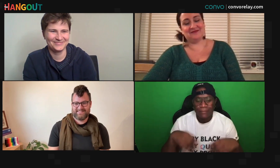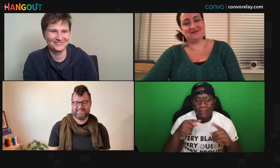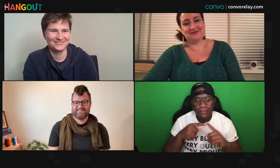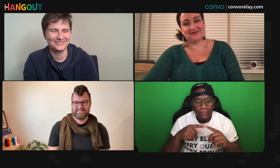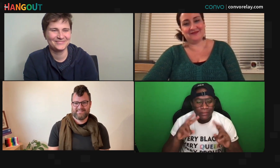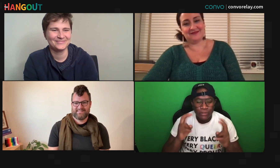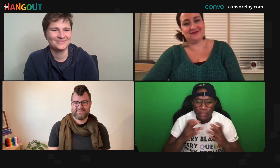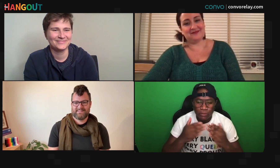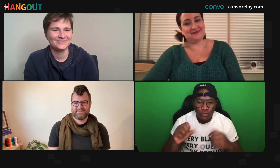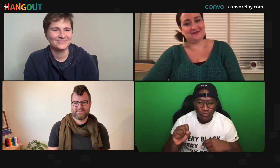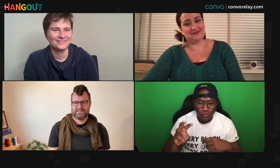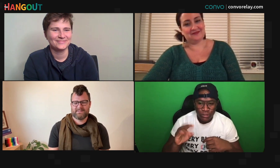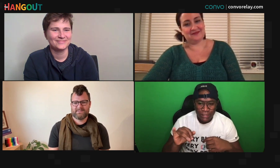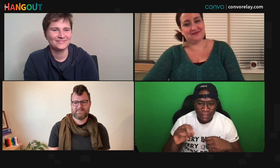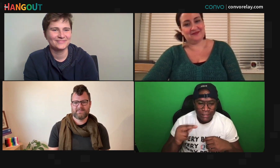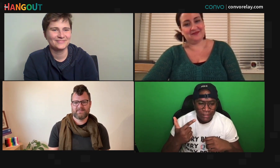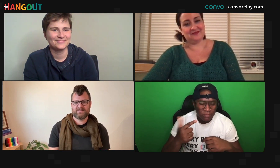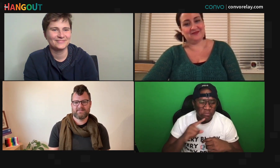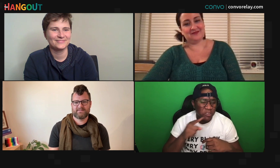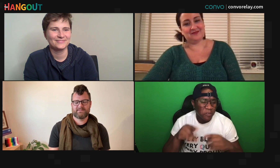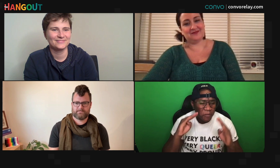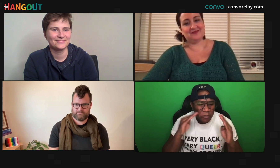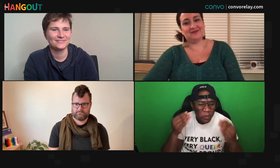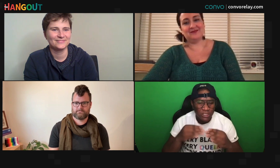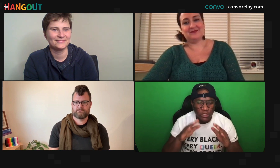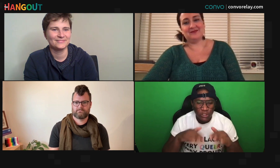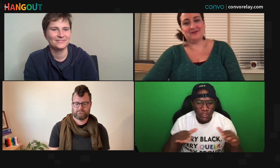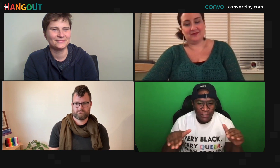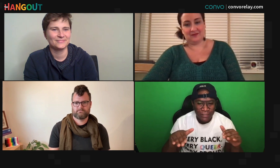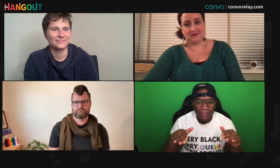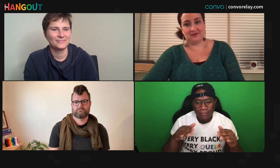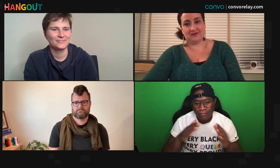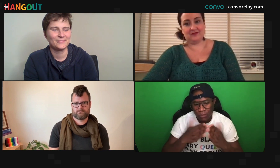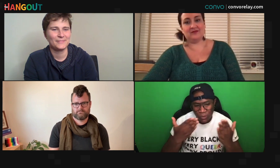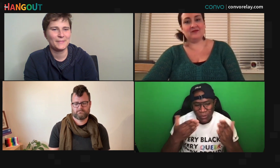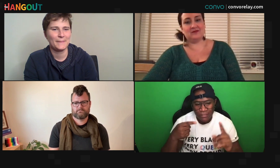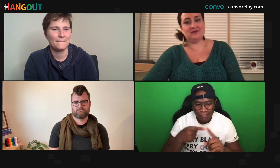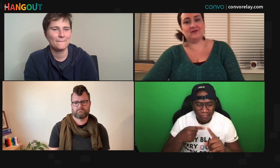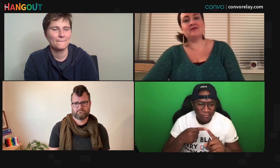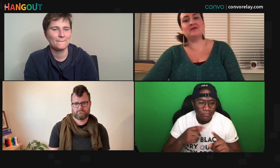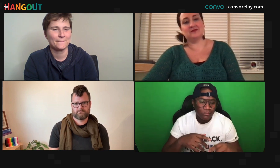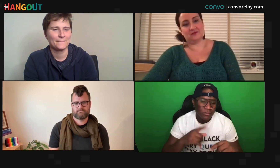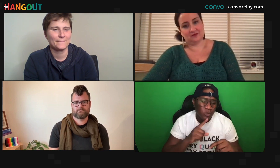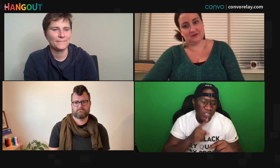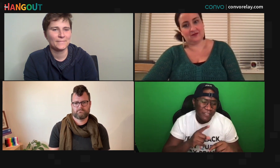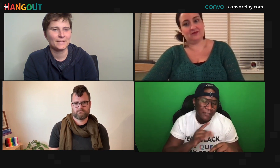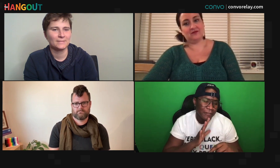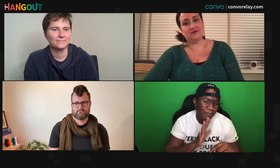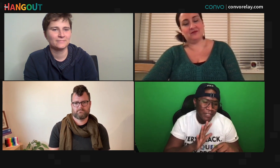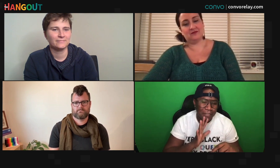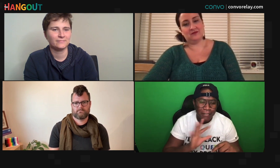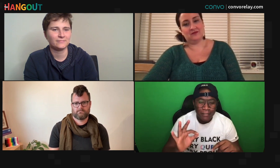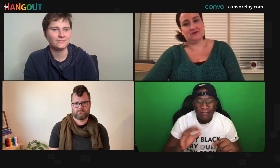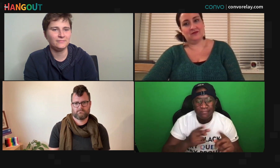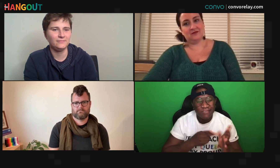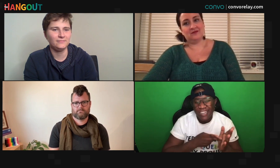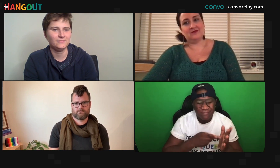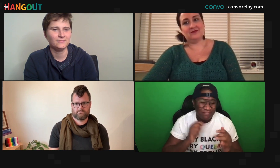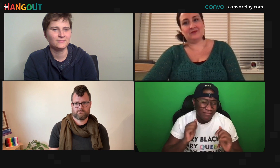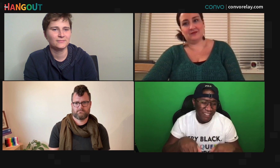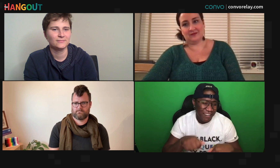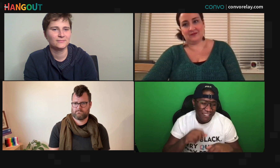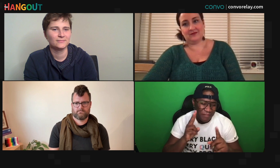absolutely beautiful. It sold. And the title of the book is called Swishing. It is a children-centric